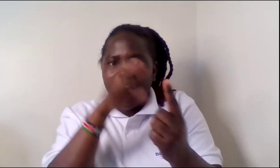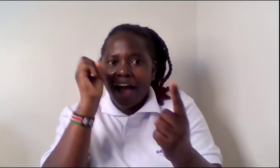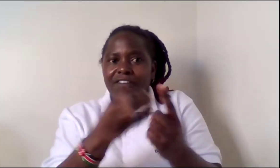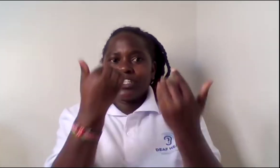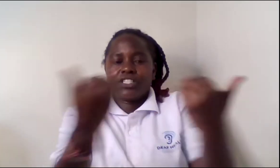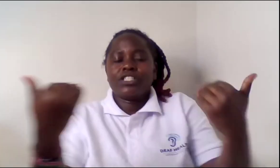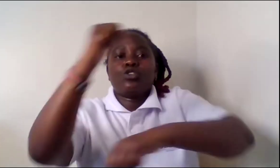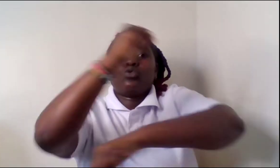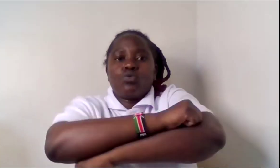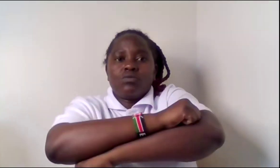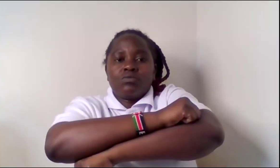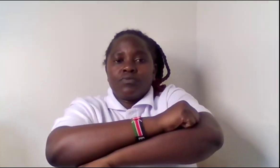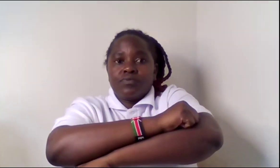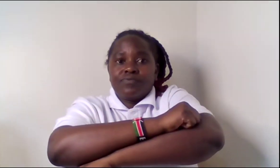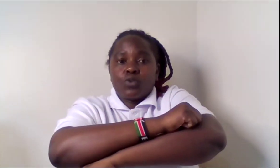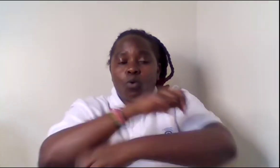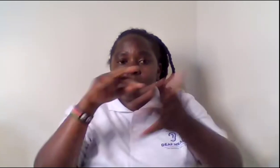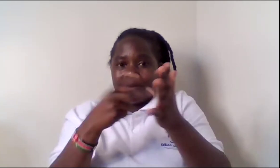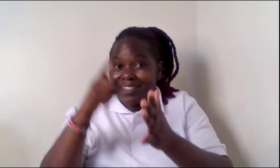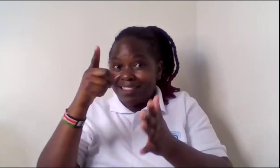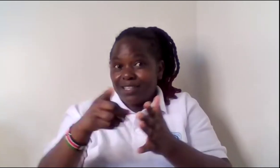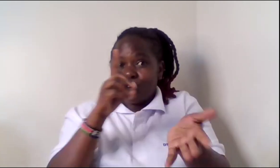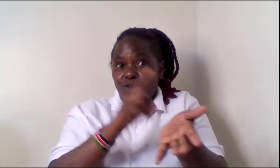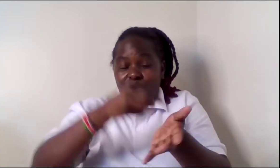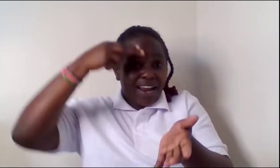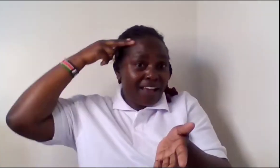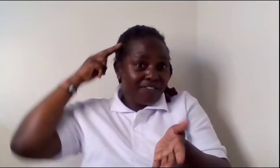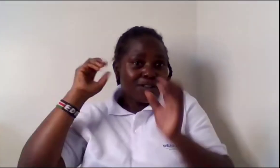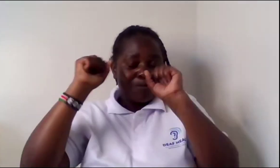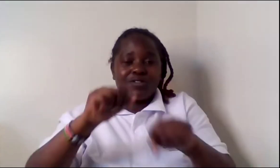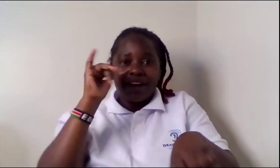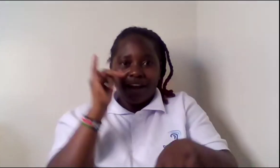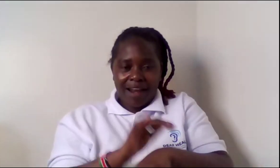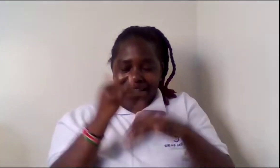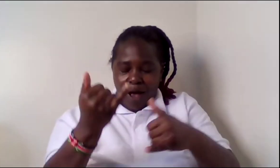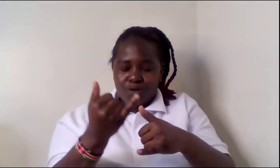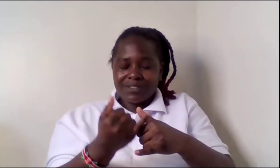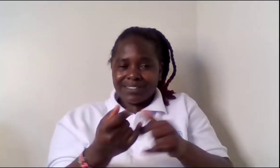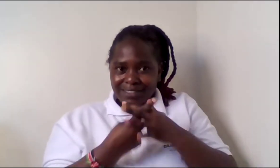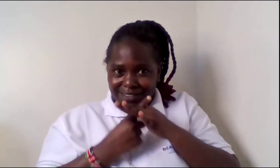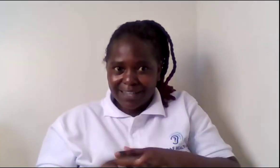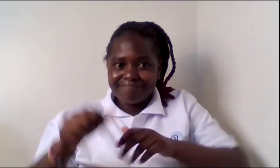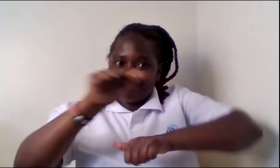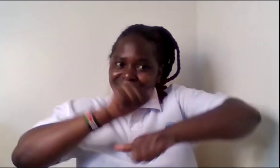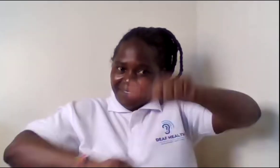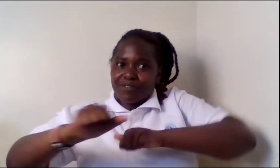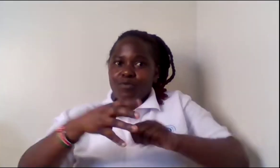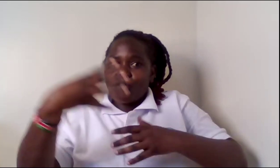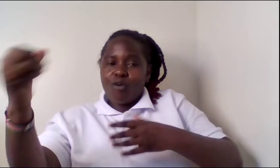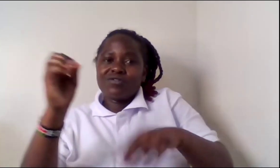I know it's not that common. I think I know of even sometimes when we go to churches. I know there's a